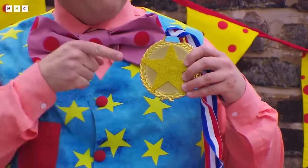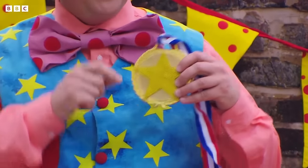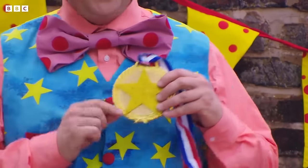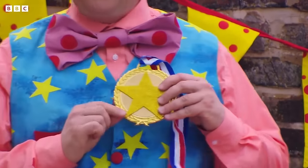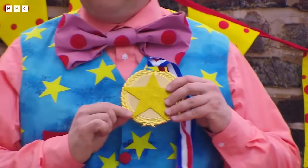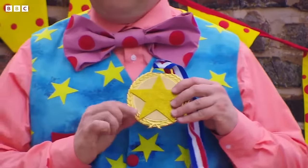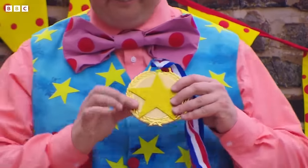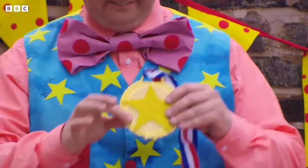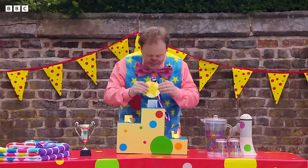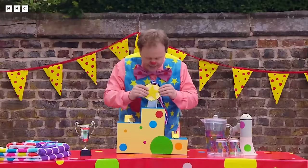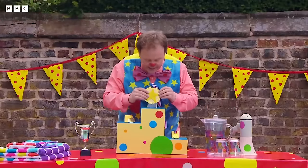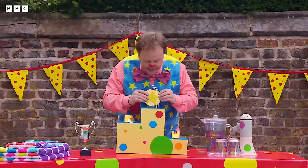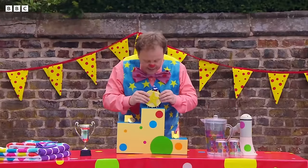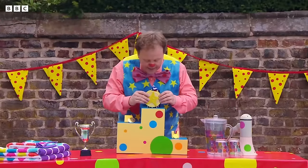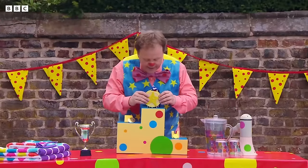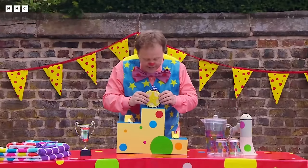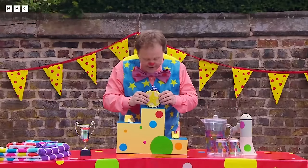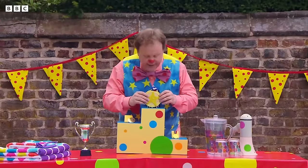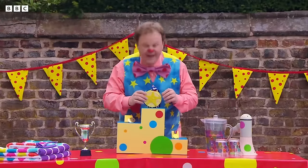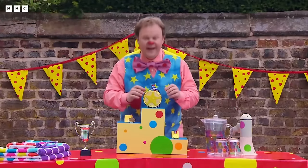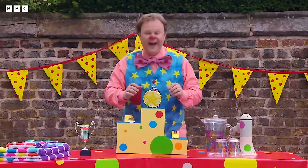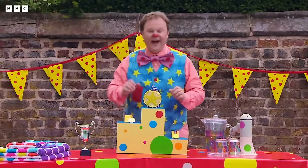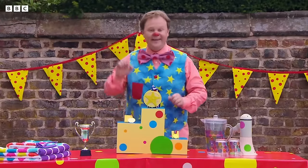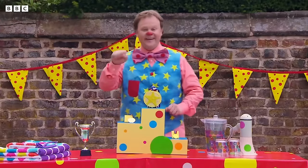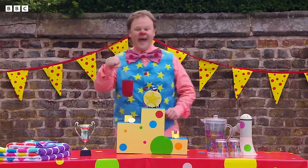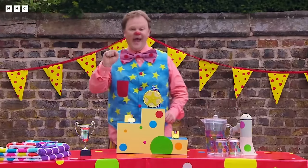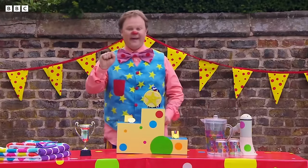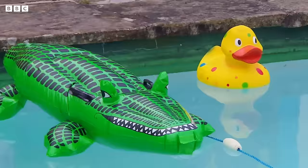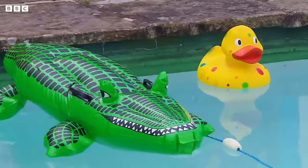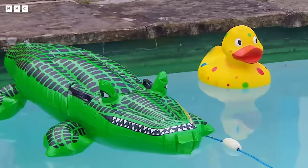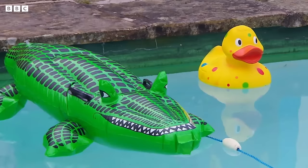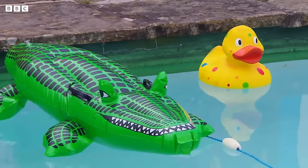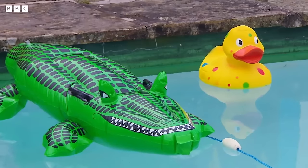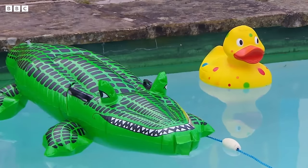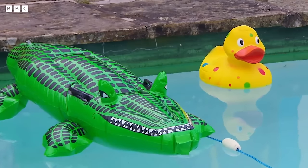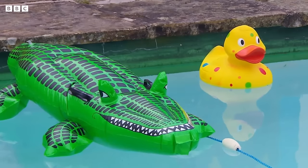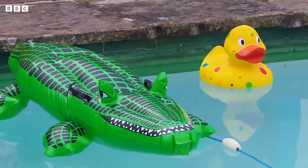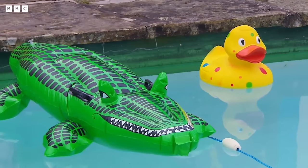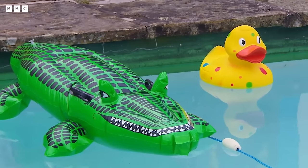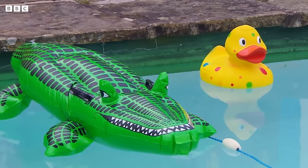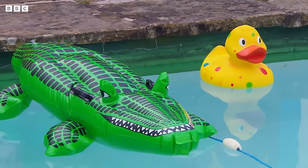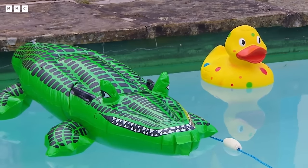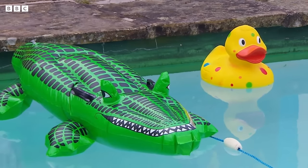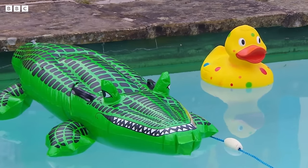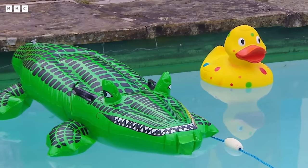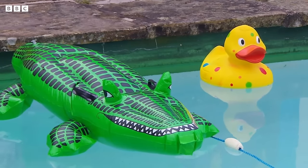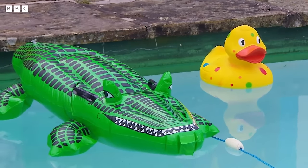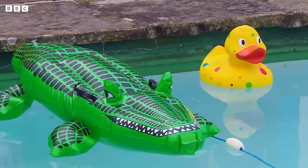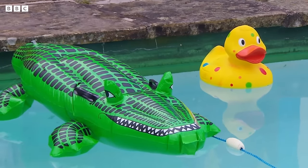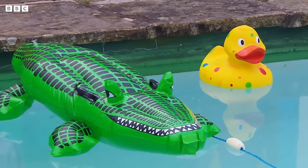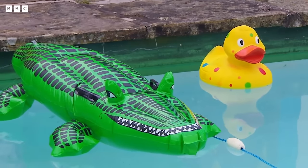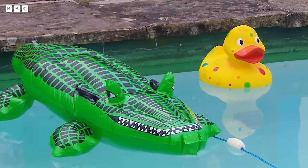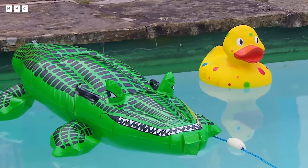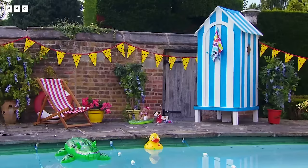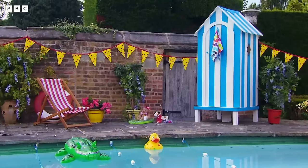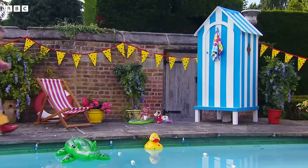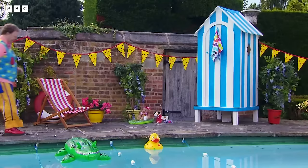Is everyone ready for the swimming race? Yes, look. Crocodile and duck. Are